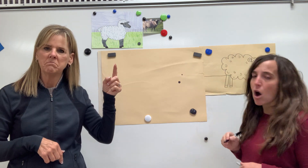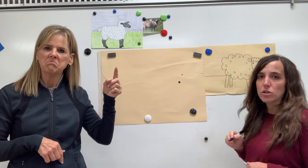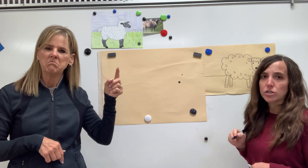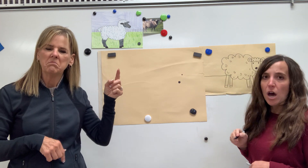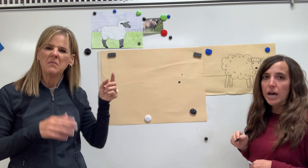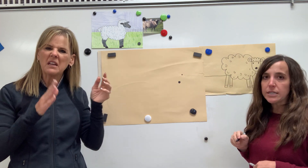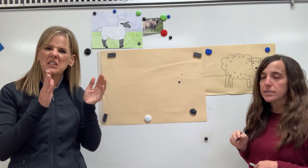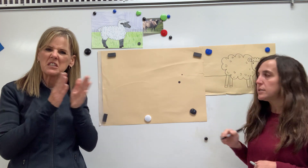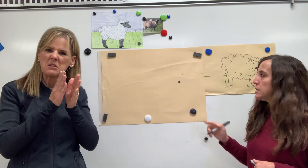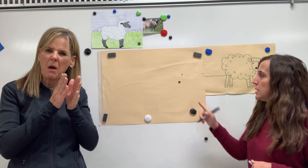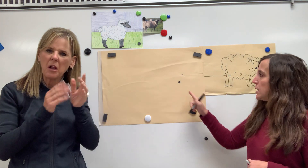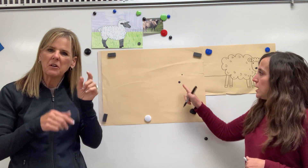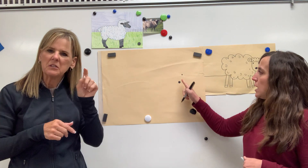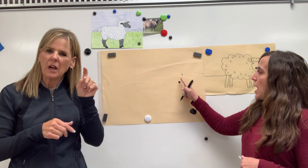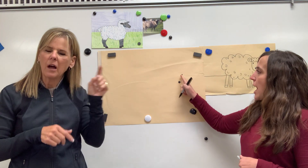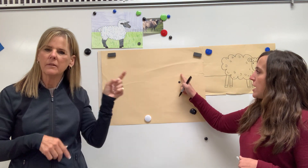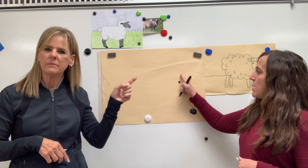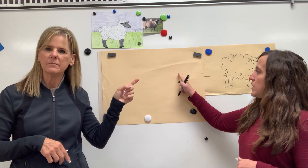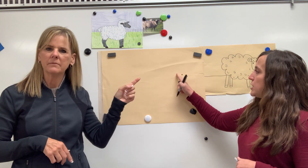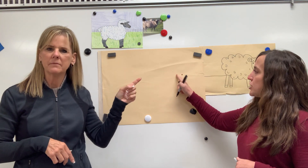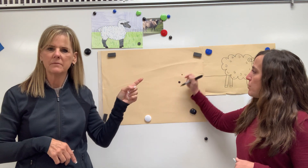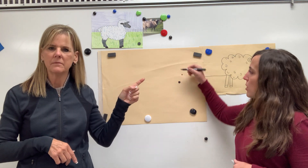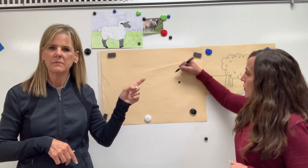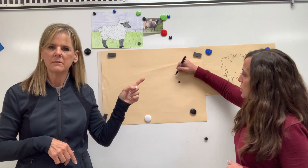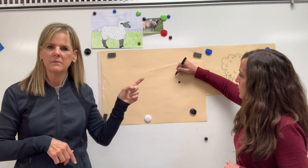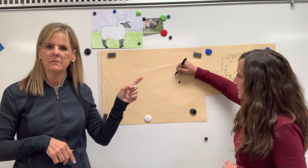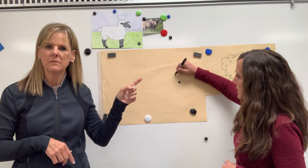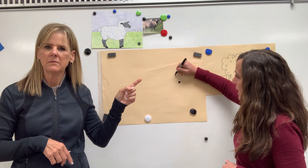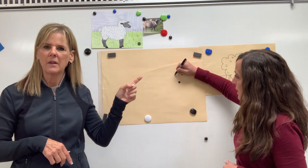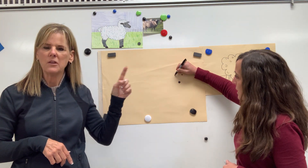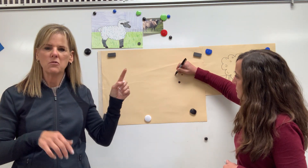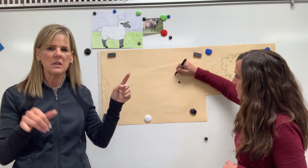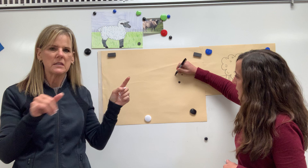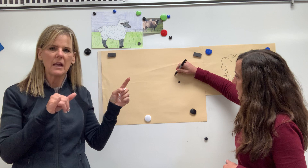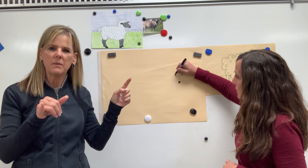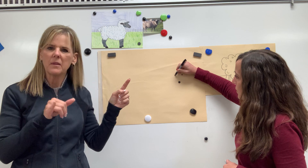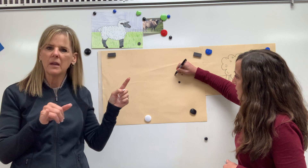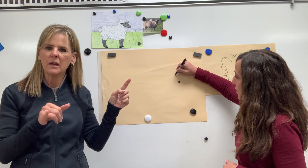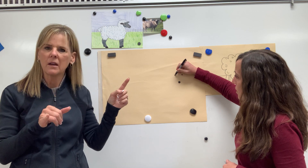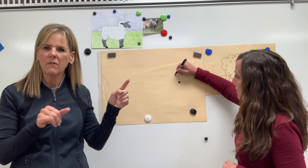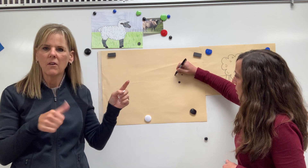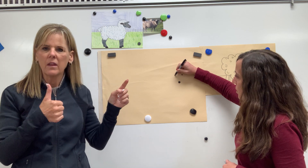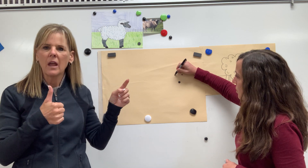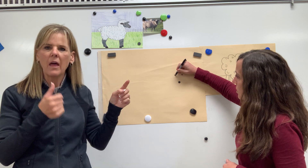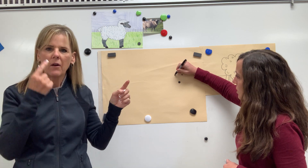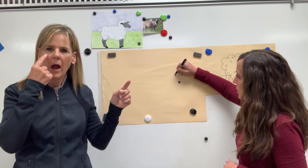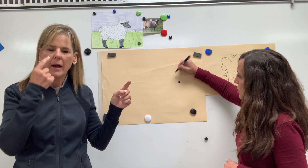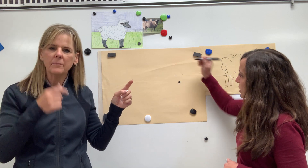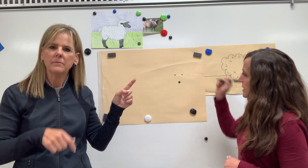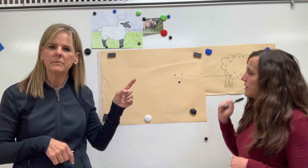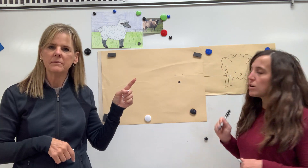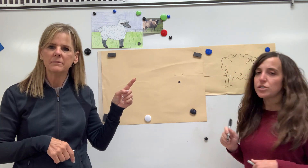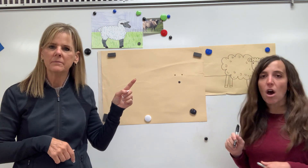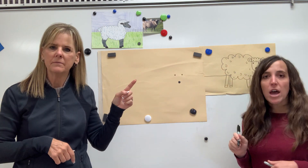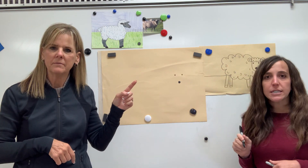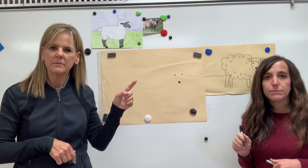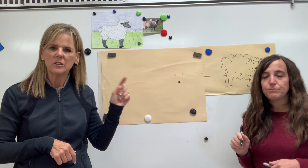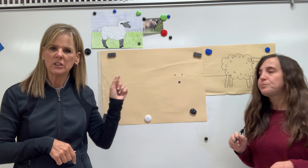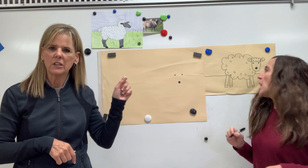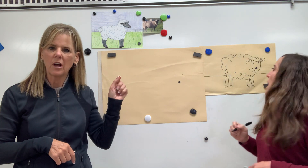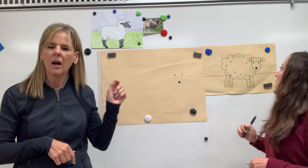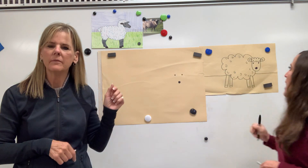a smaller dot, and I'm going to jump over and do the same thing for the other eyeball. Just a little